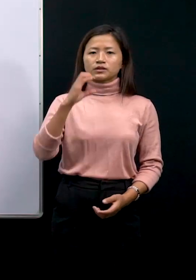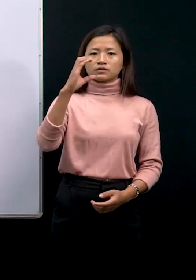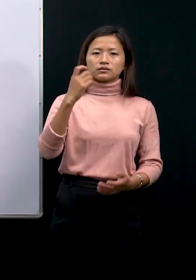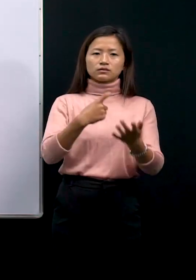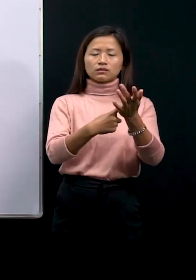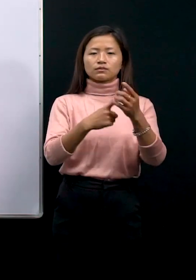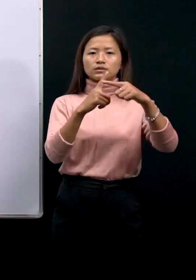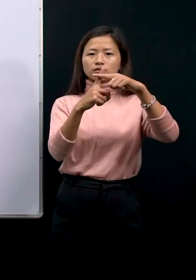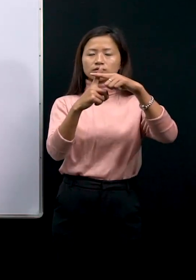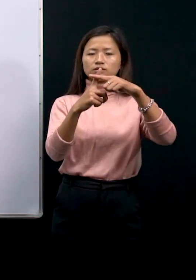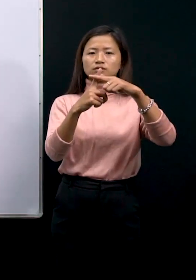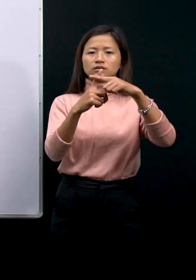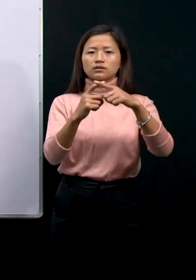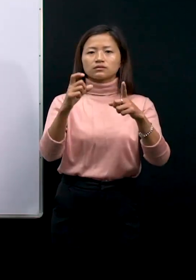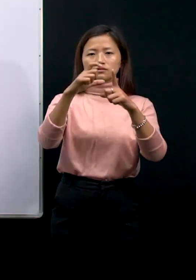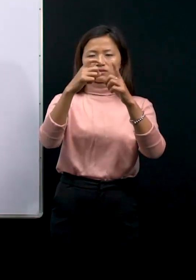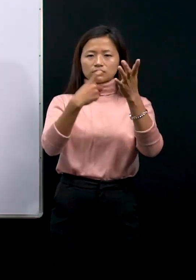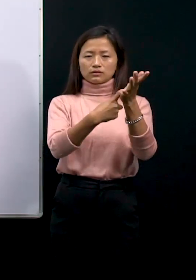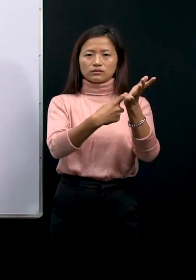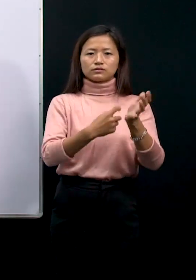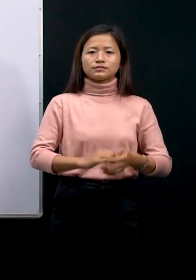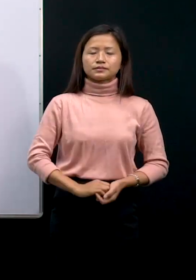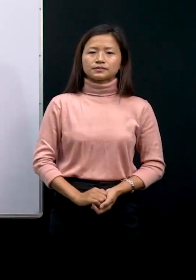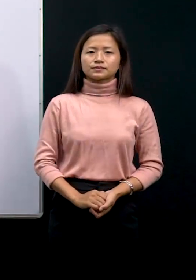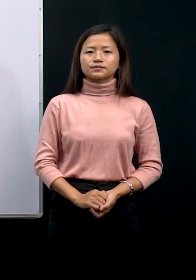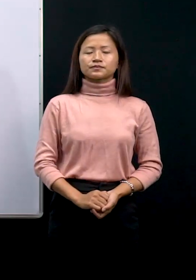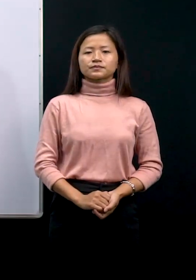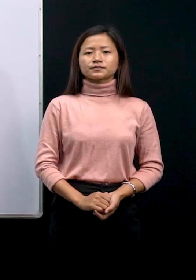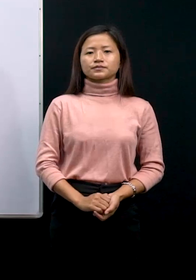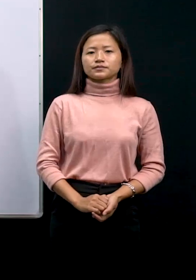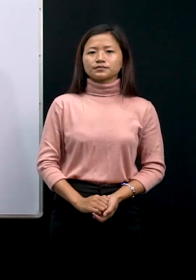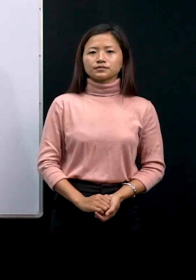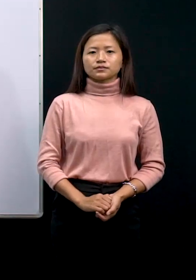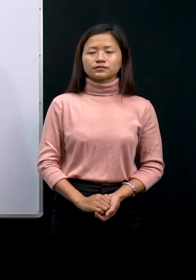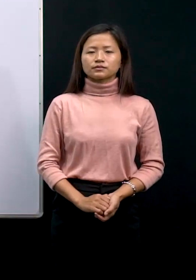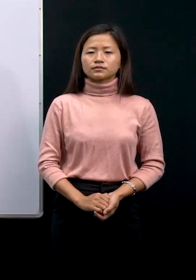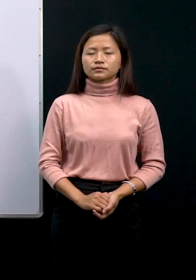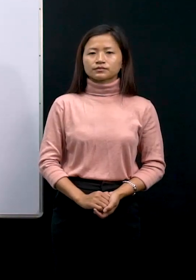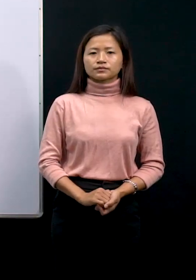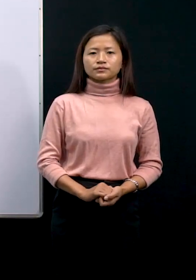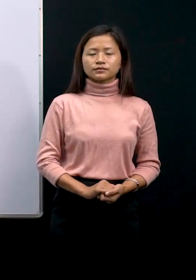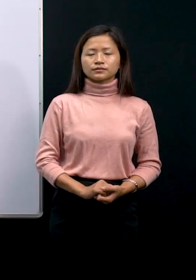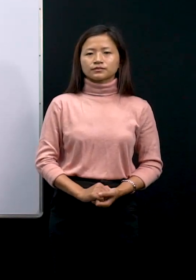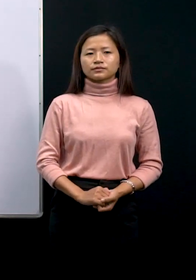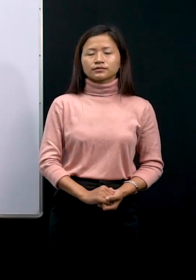CR plus DR. Yes or no? Okay.